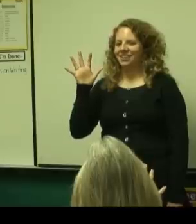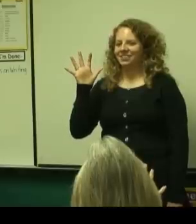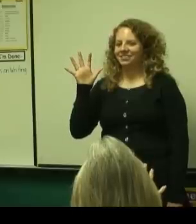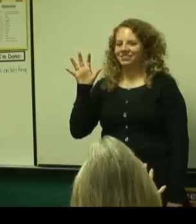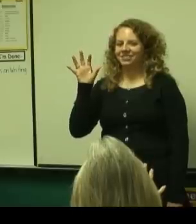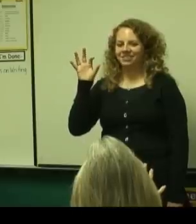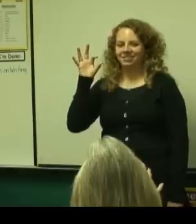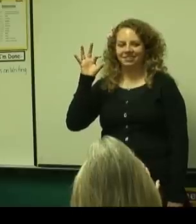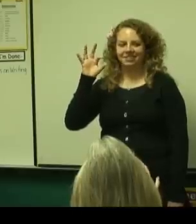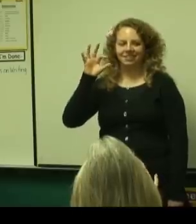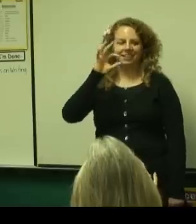95,